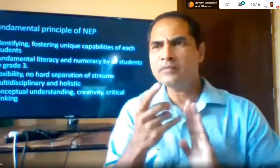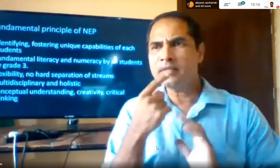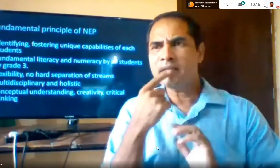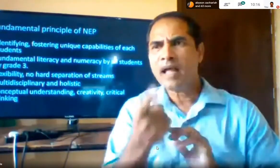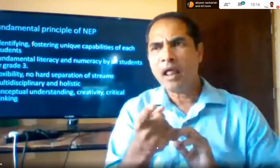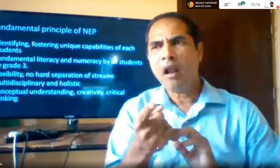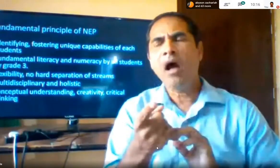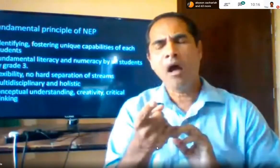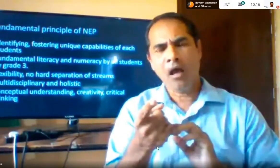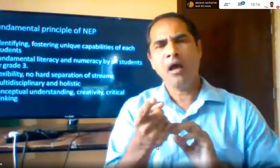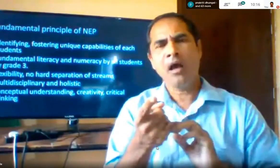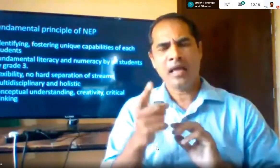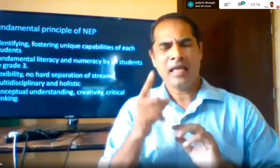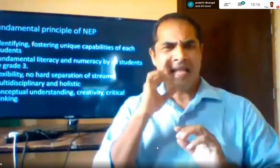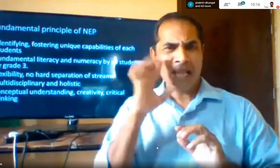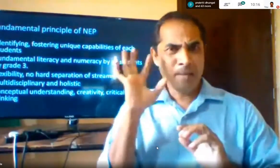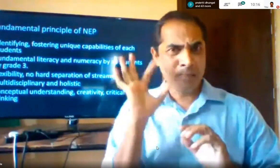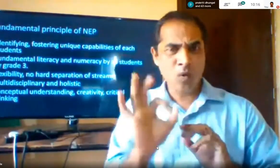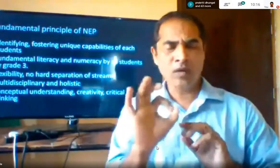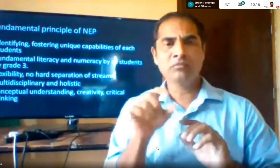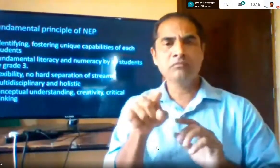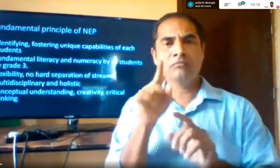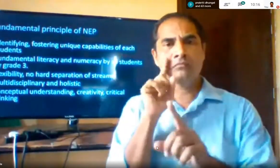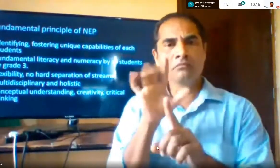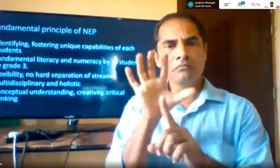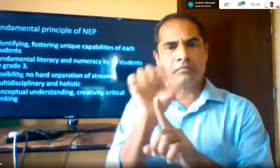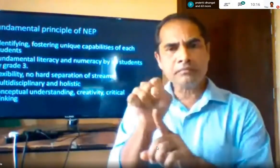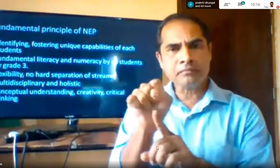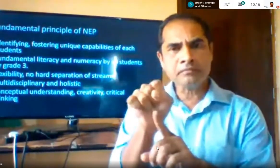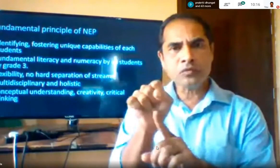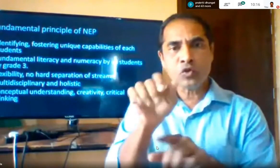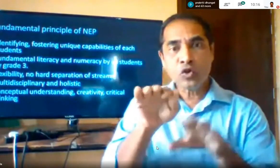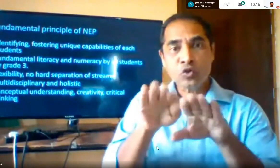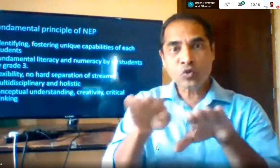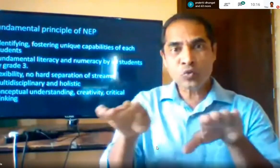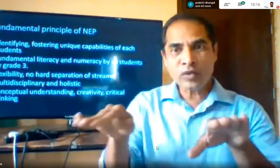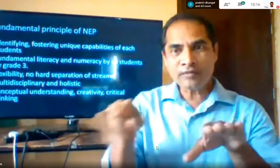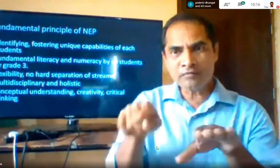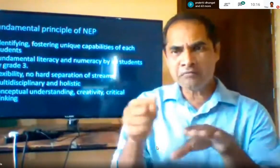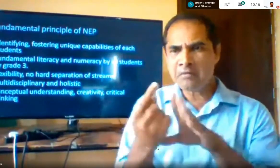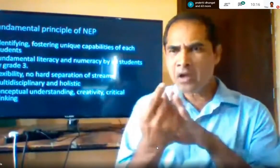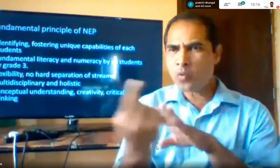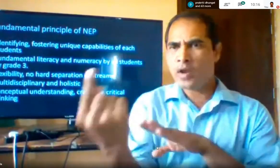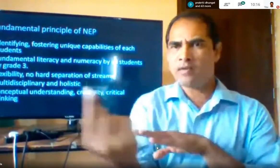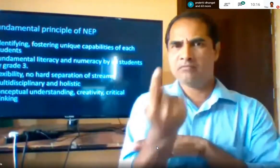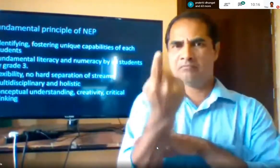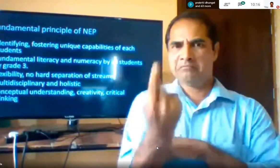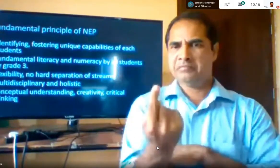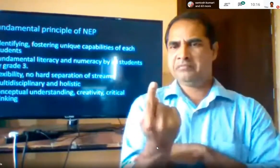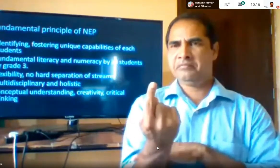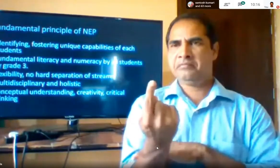The basic rules or the fundamental principles of national education policy is to identify